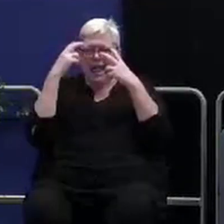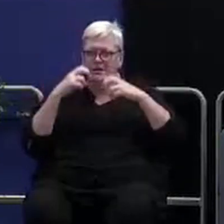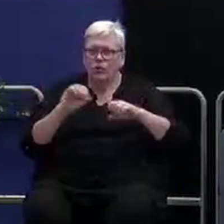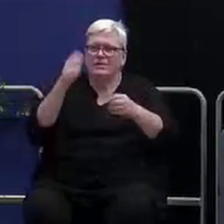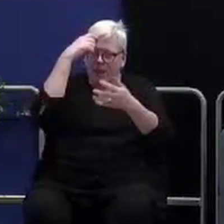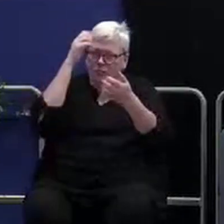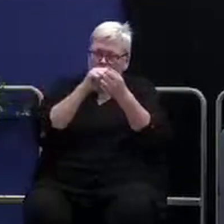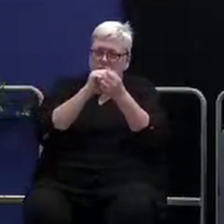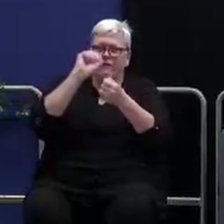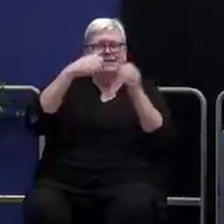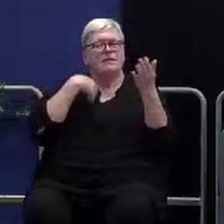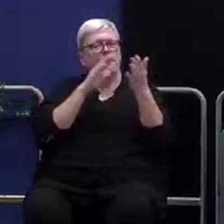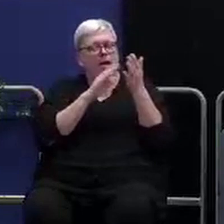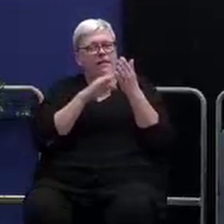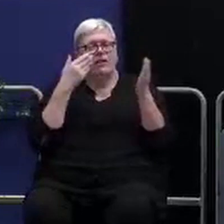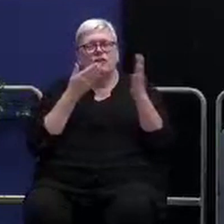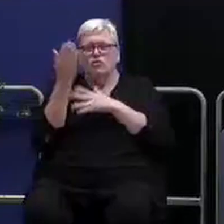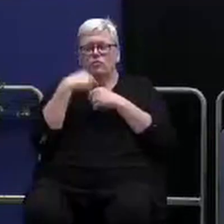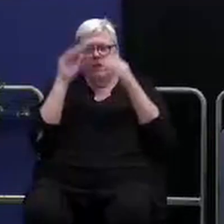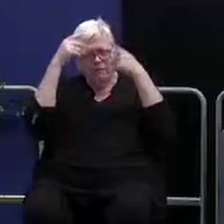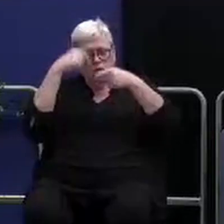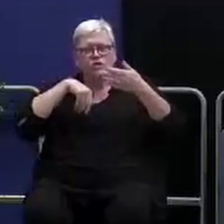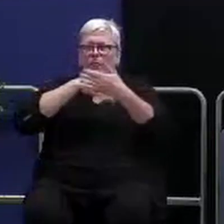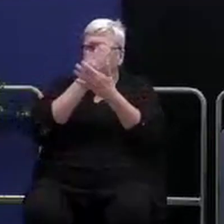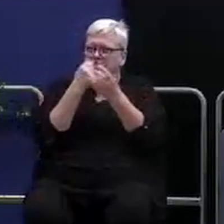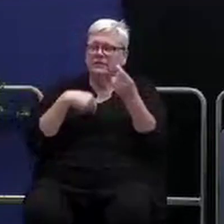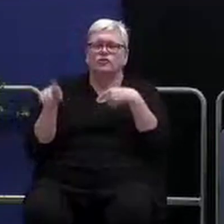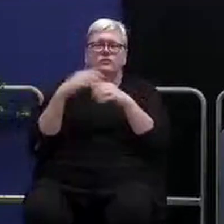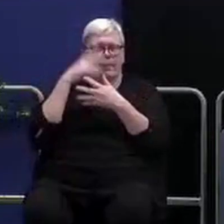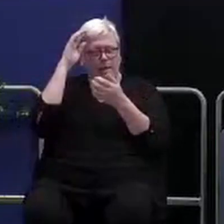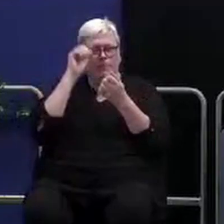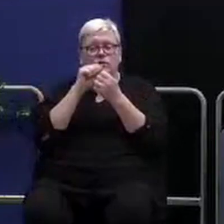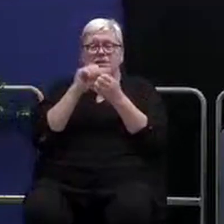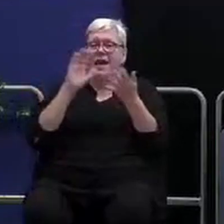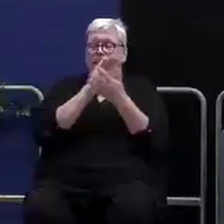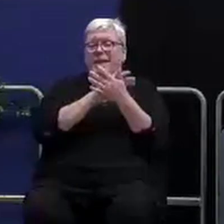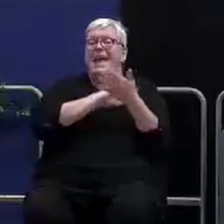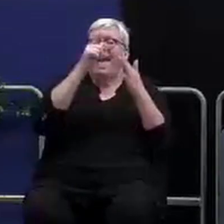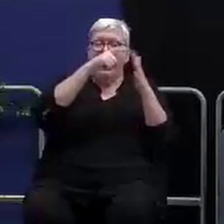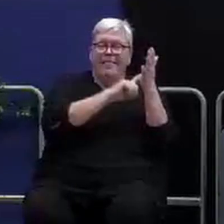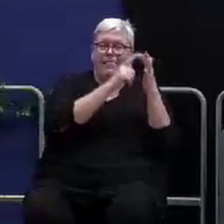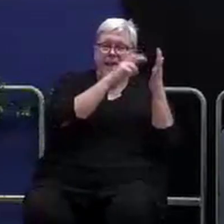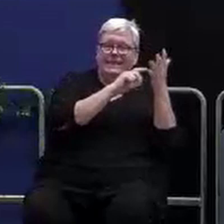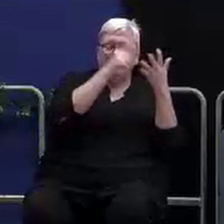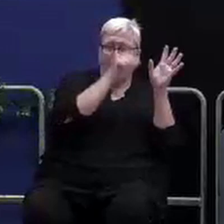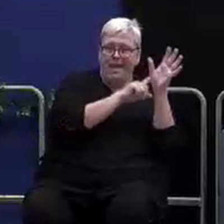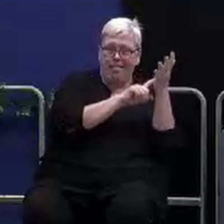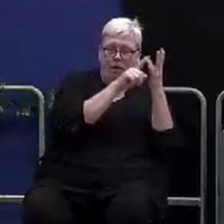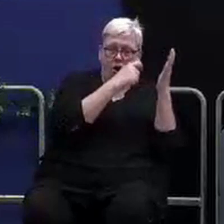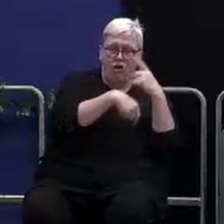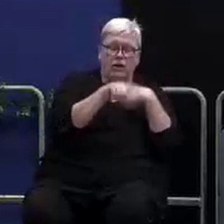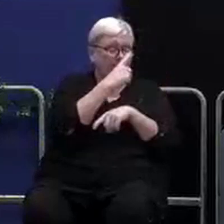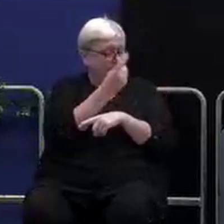mother through a focus on the books they shared. I'm also absolutely delighted to welcome Helen Taylor, who also has a